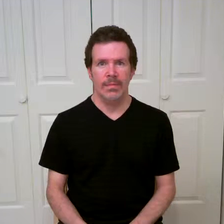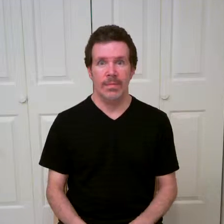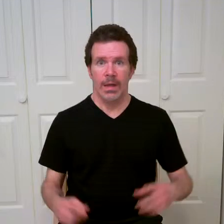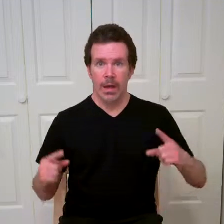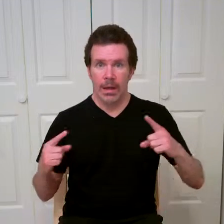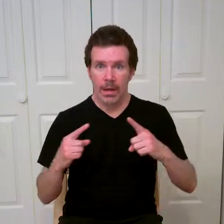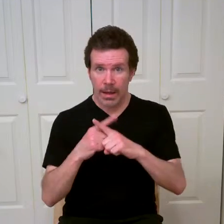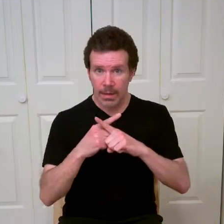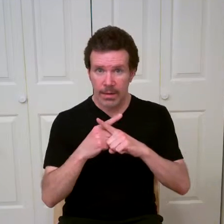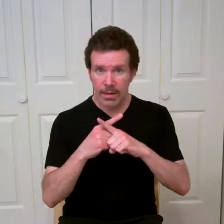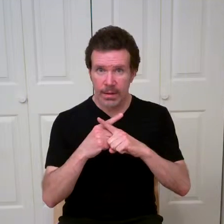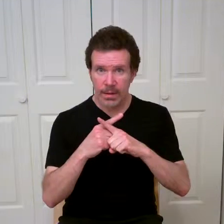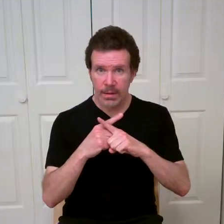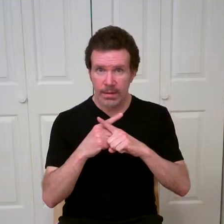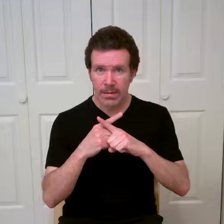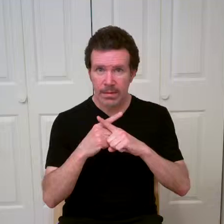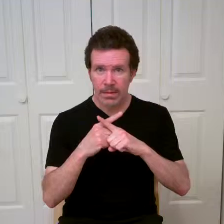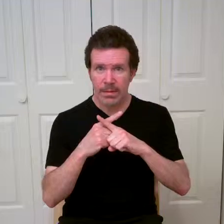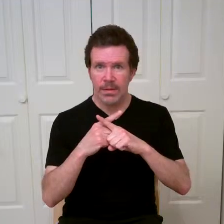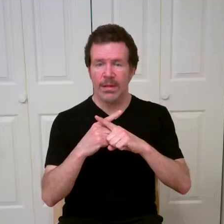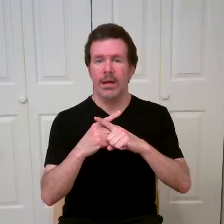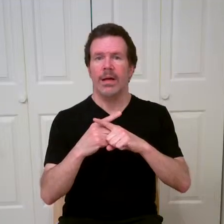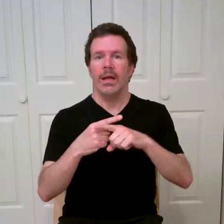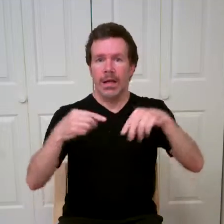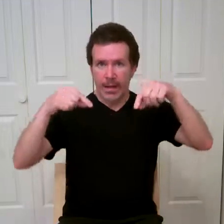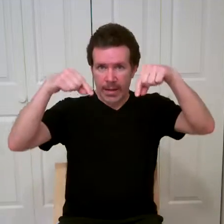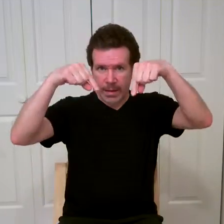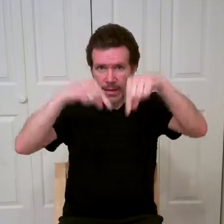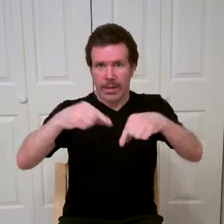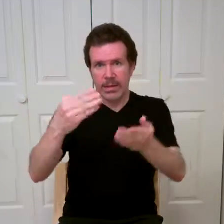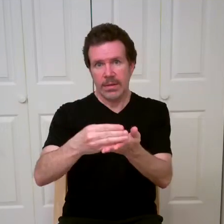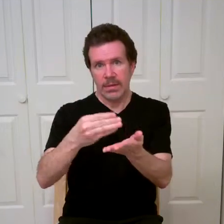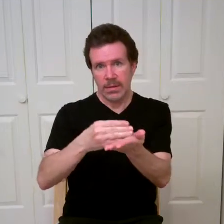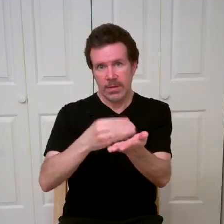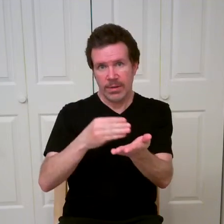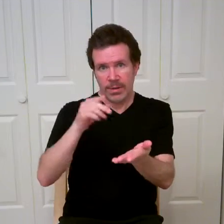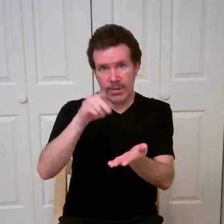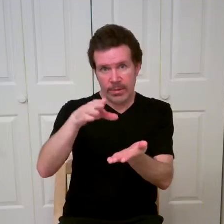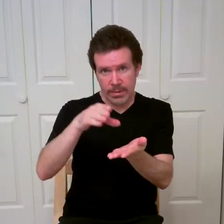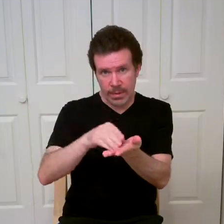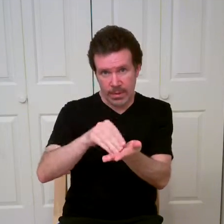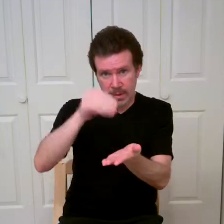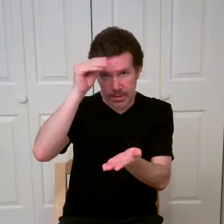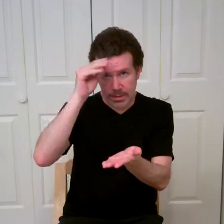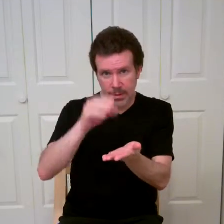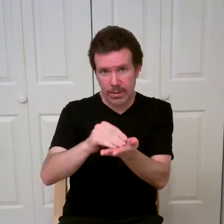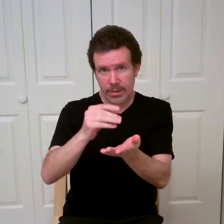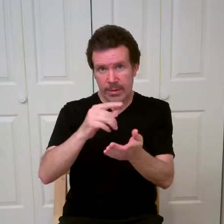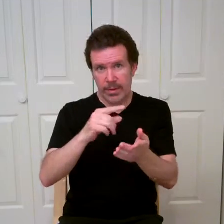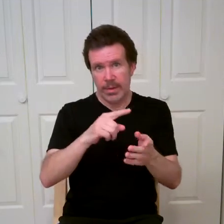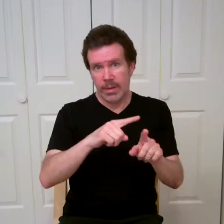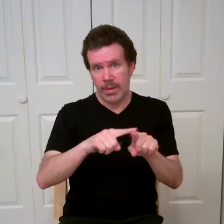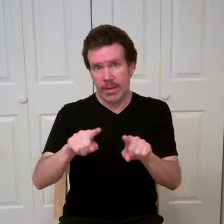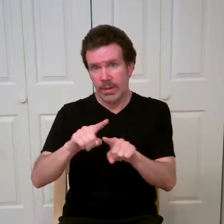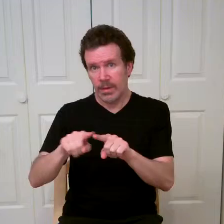Conflict. During this lesson, you will learn about the different types of conflict that exist in a